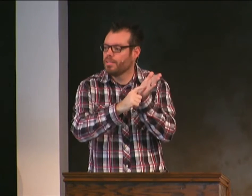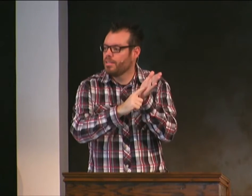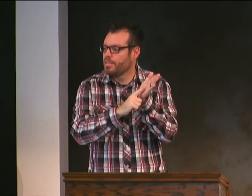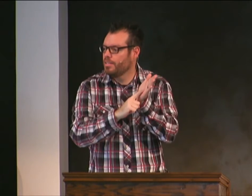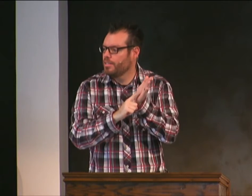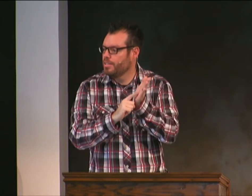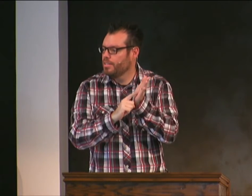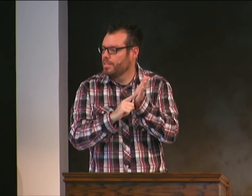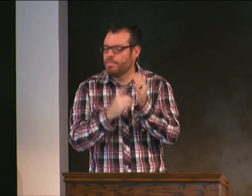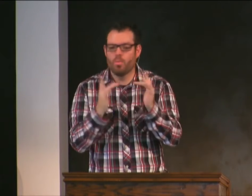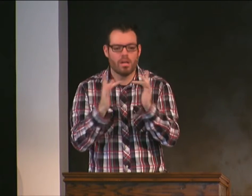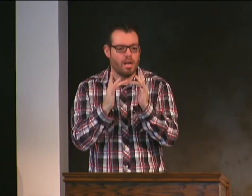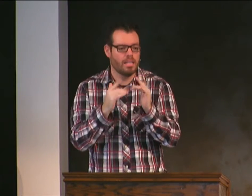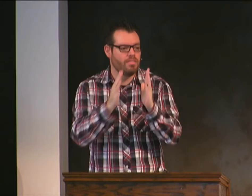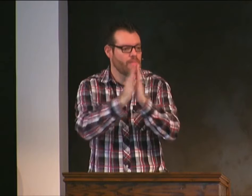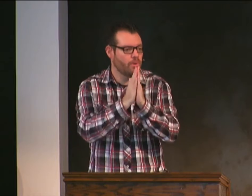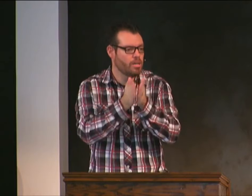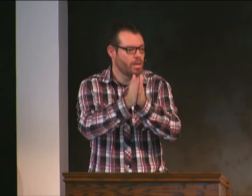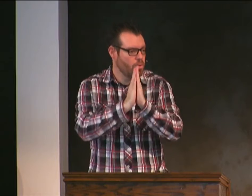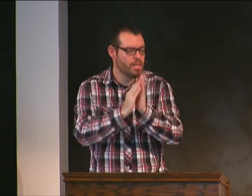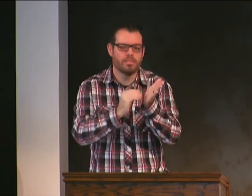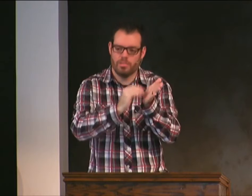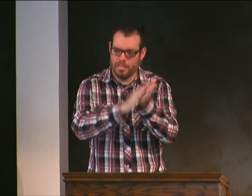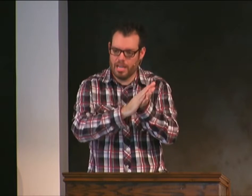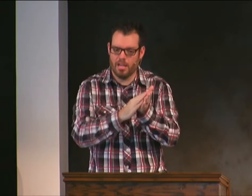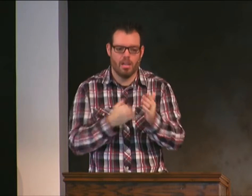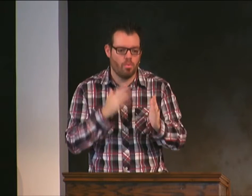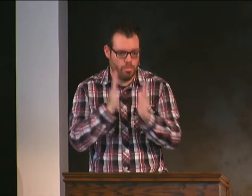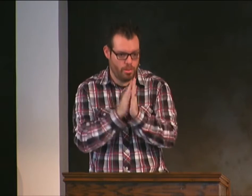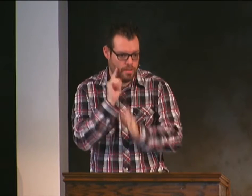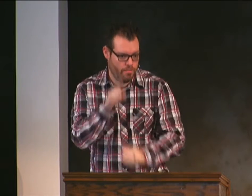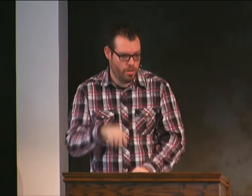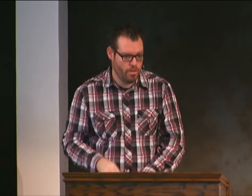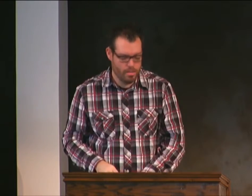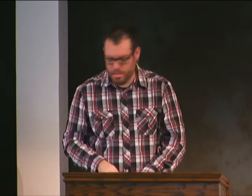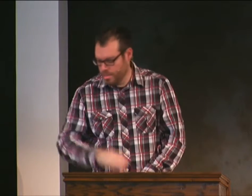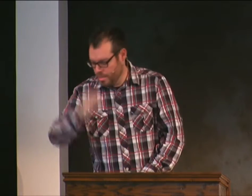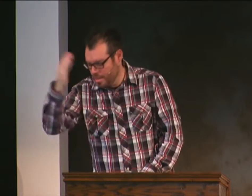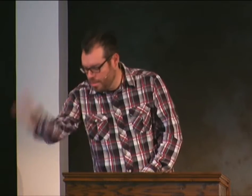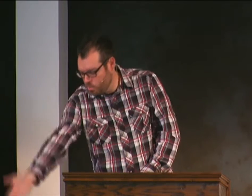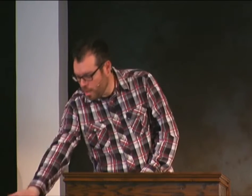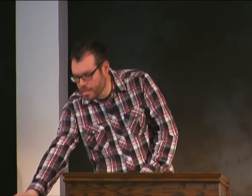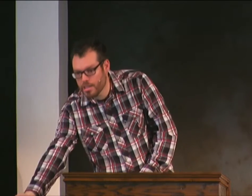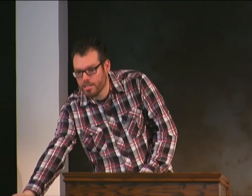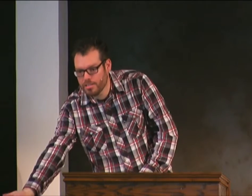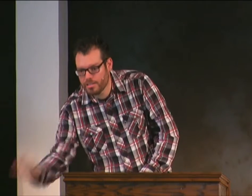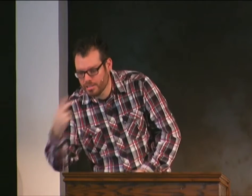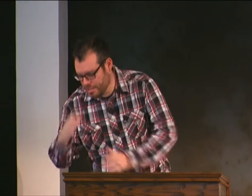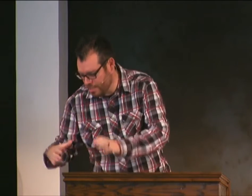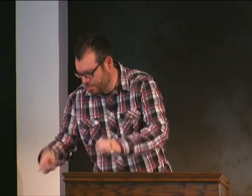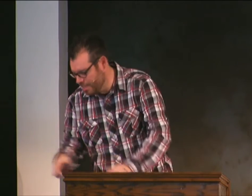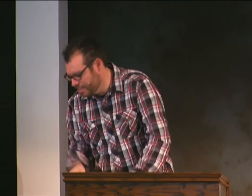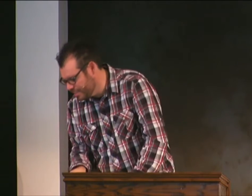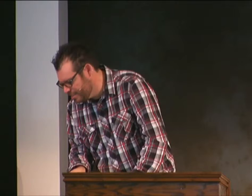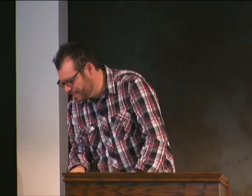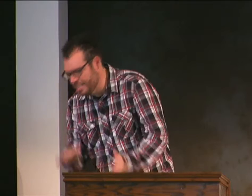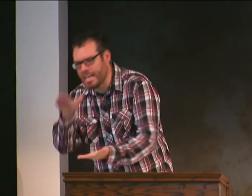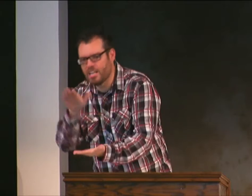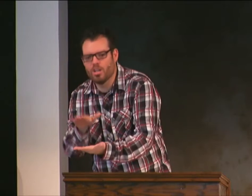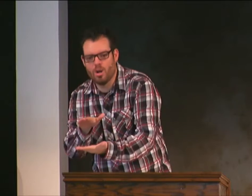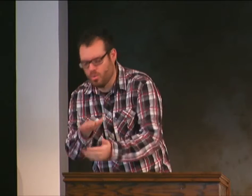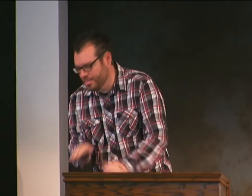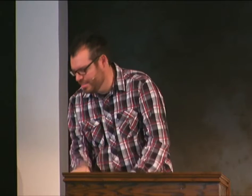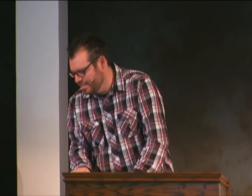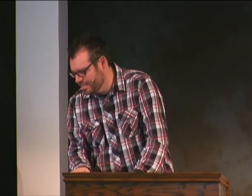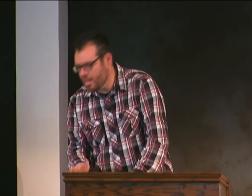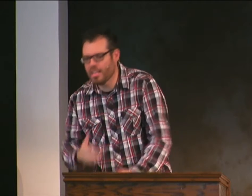name. If you want contact, you need prayer requests, put it down and we'll pray for you. And right here, you see that jug? It's kind